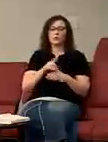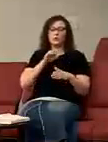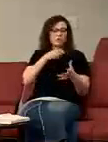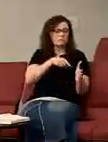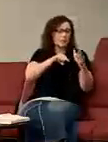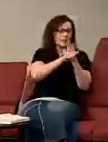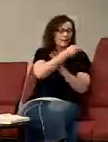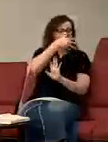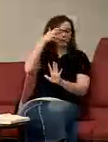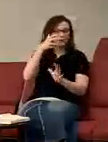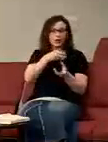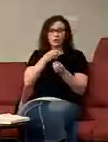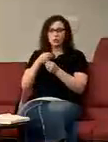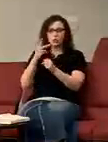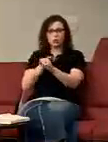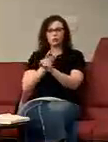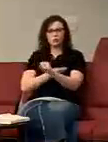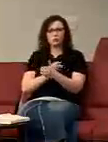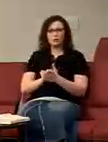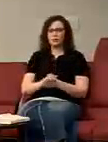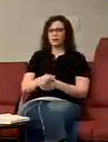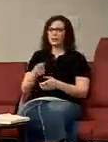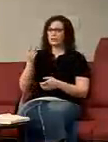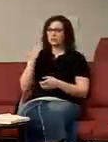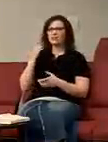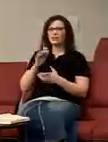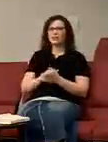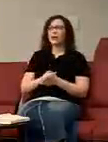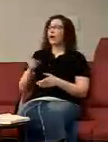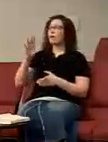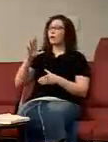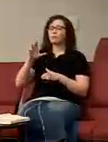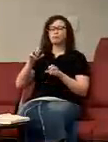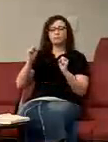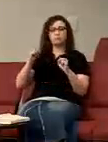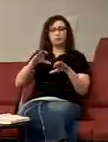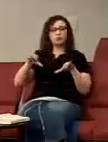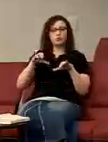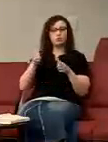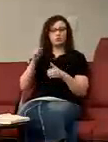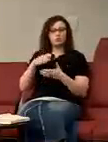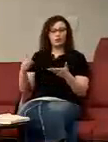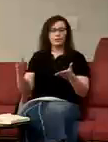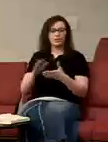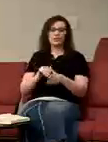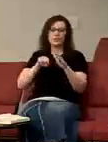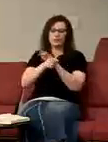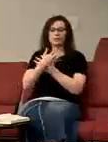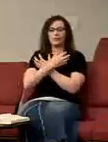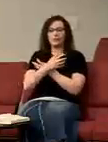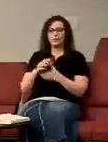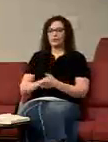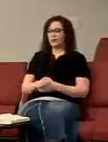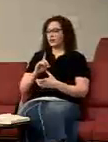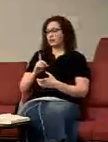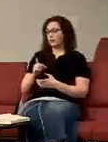and took the sheep, he's like, God can do anything. And then he killed the bear. And then so when Goliath comes along, he's like,